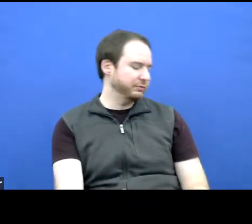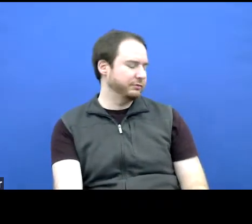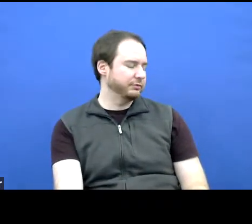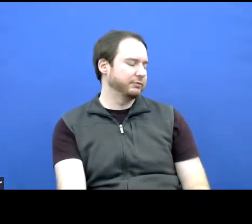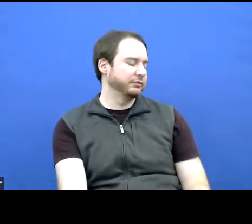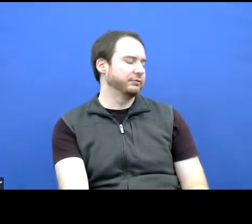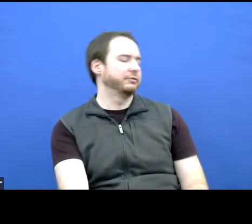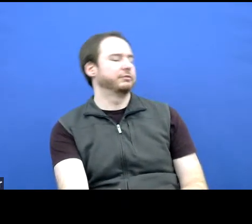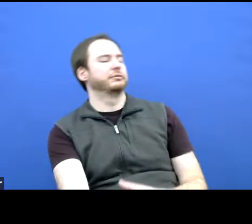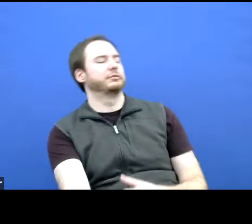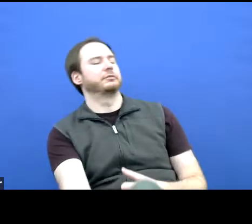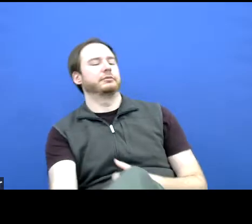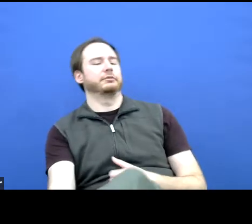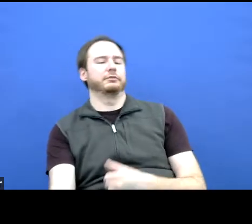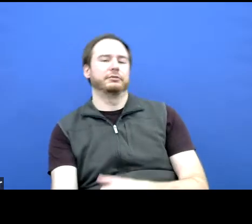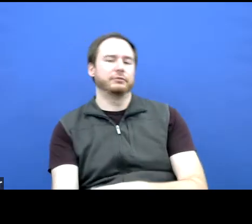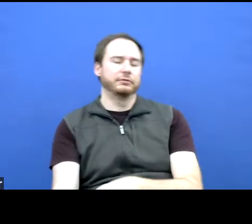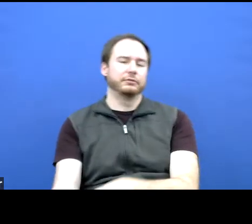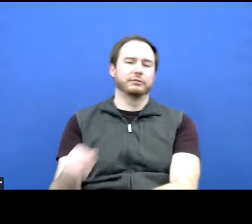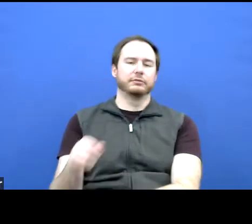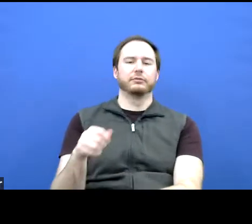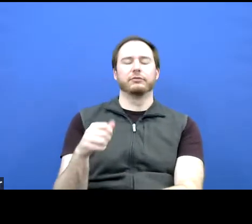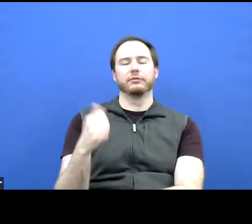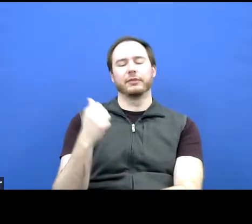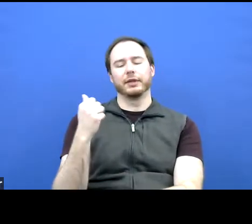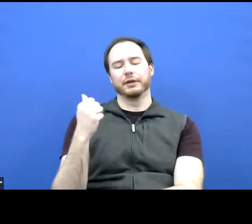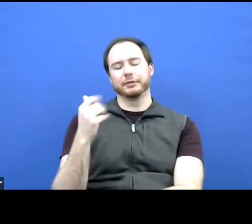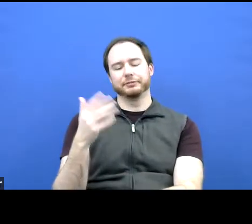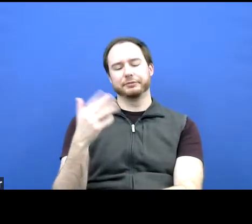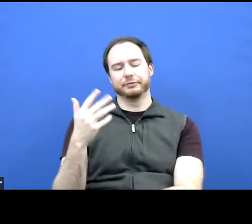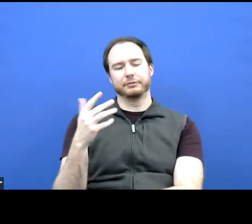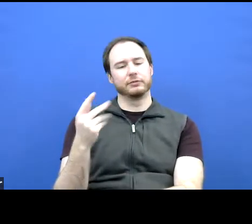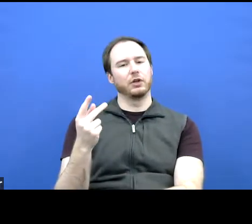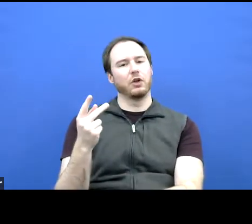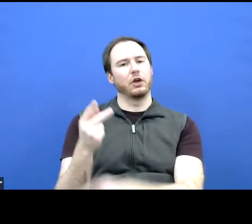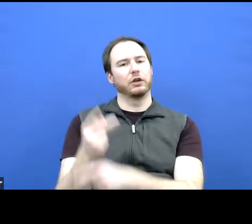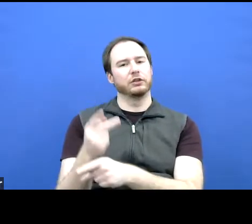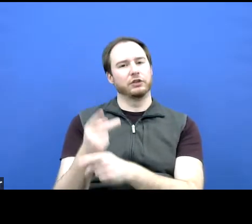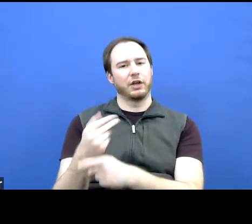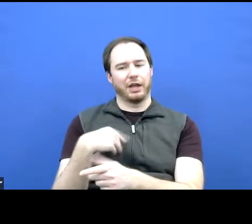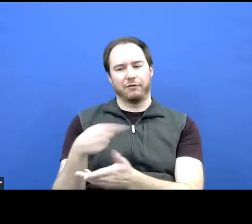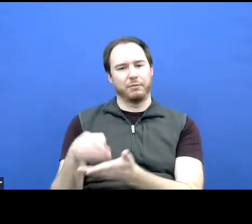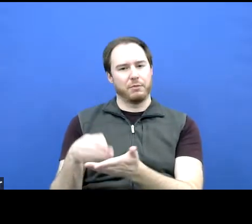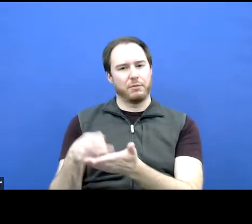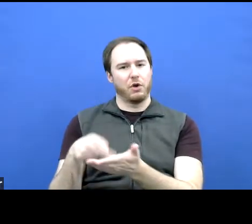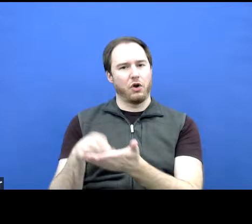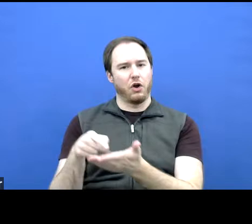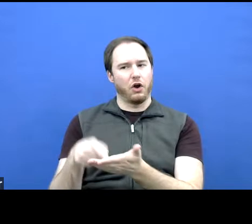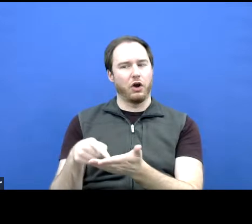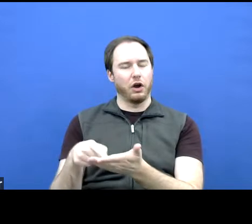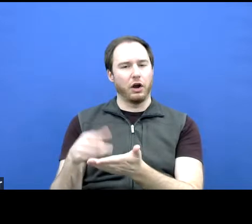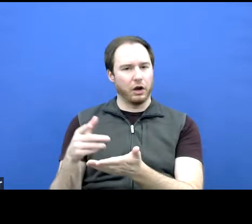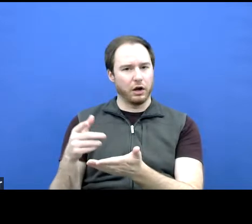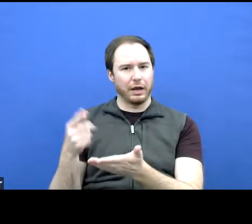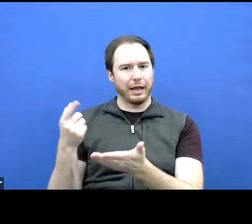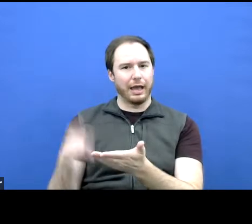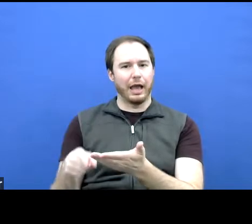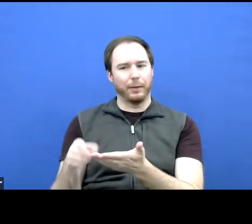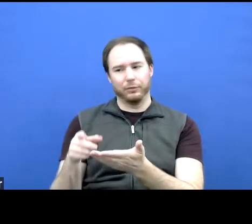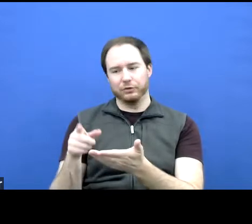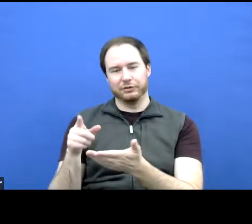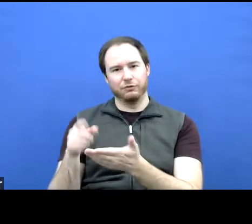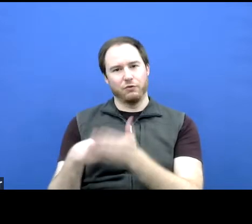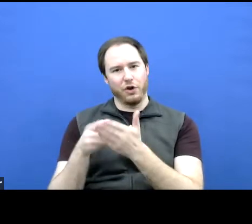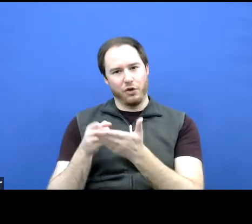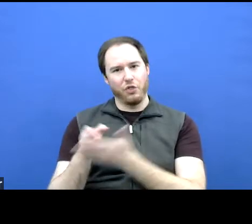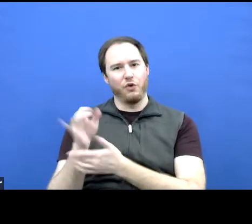there's one of the things that the component for the dog shelter that, oh, by the way, comes through the Strait of Hormuz. So